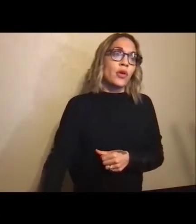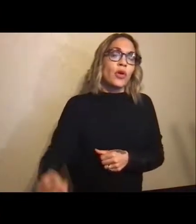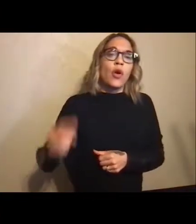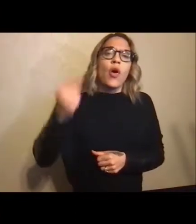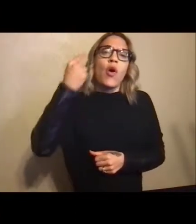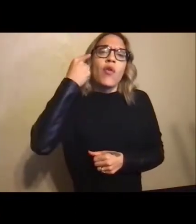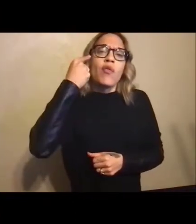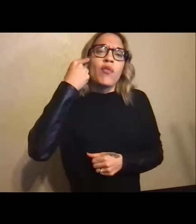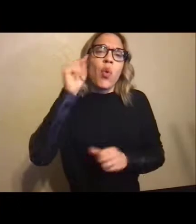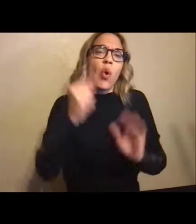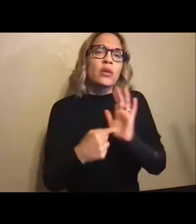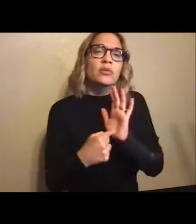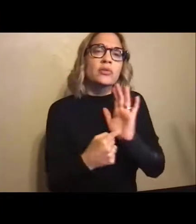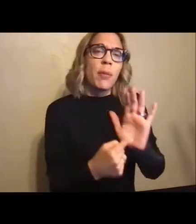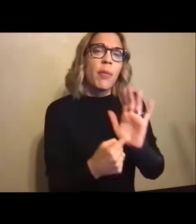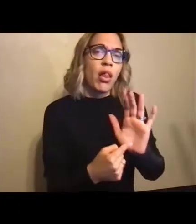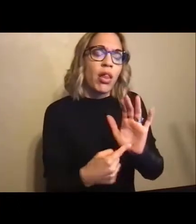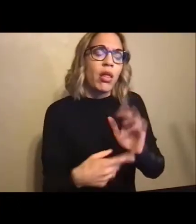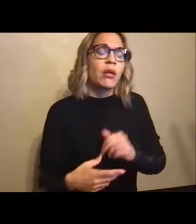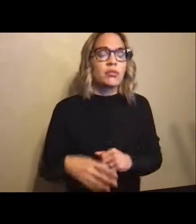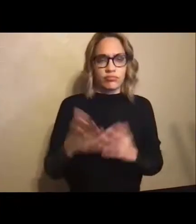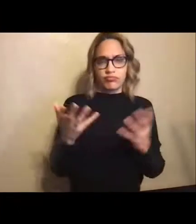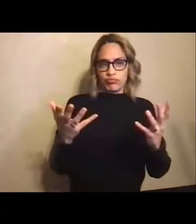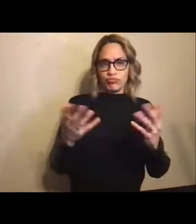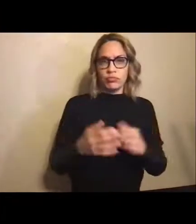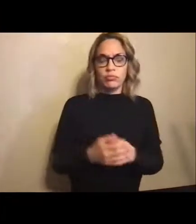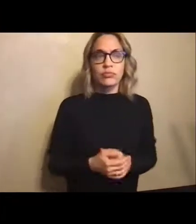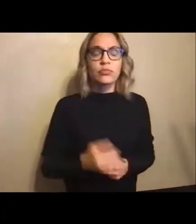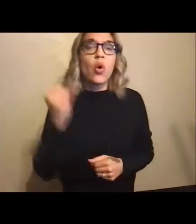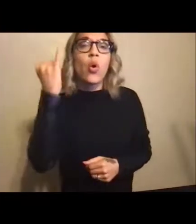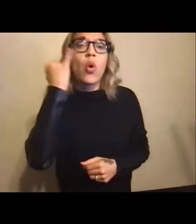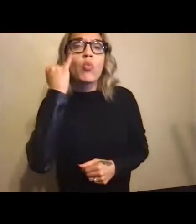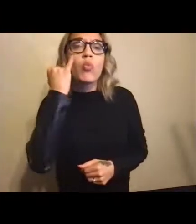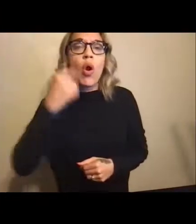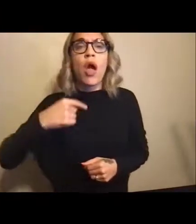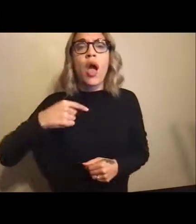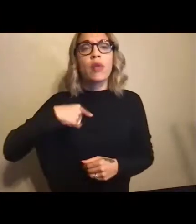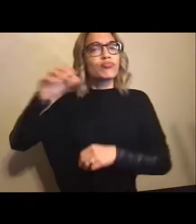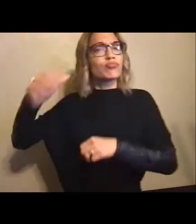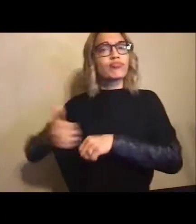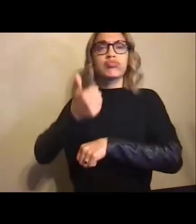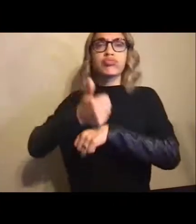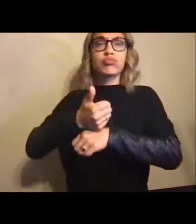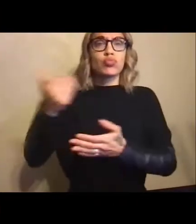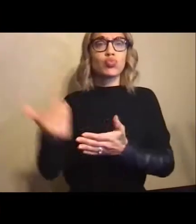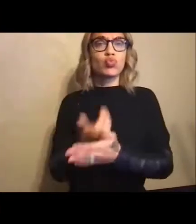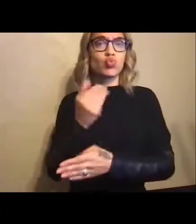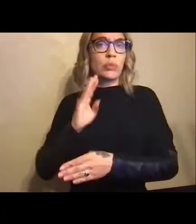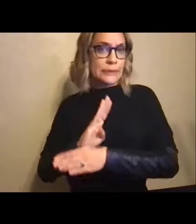or not and how you can line them up. I have an example to share with you.